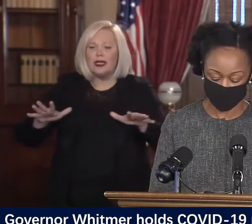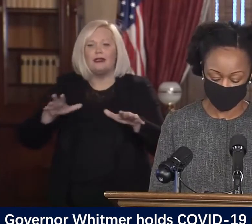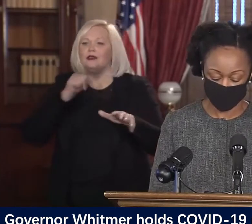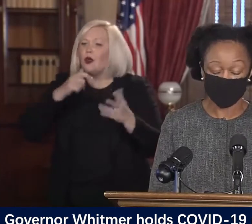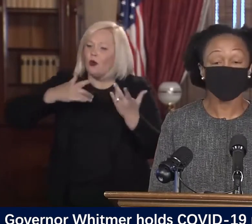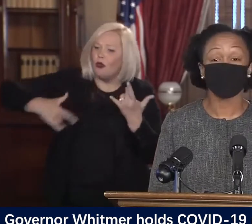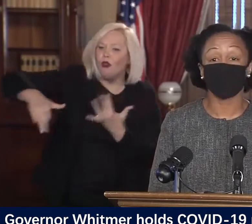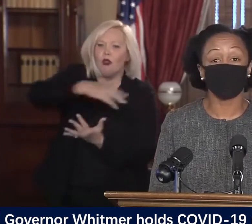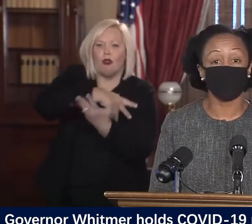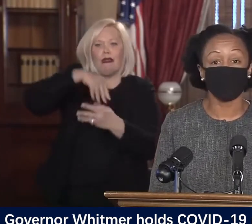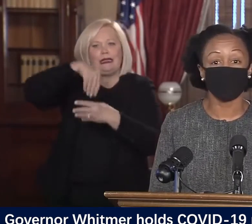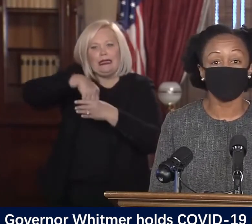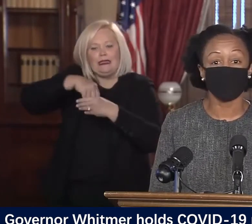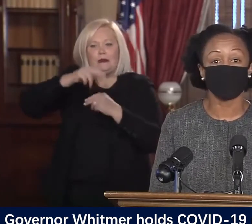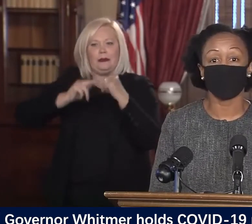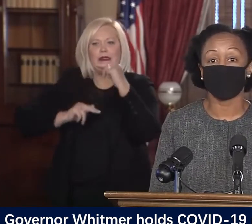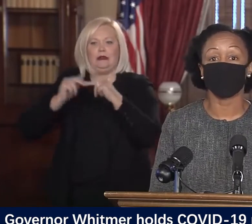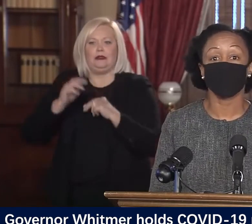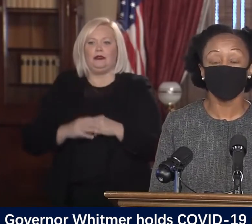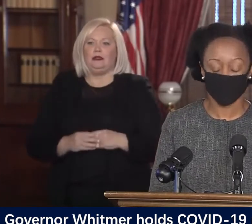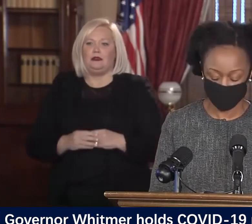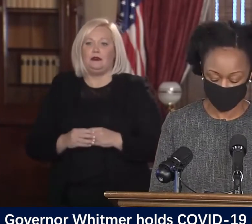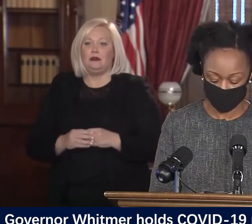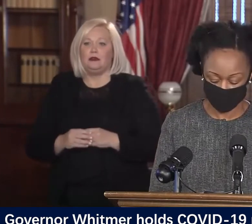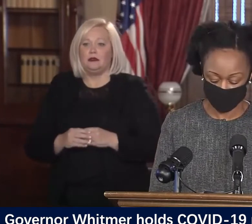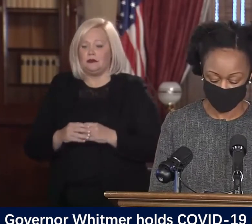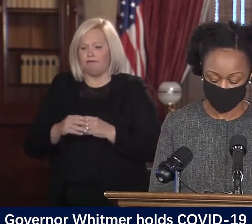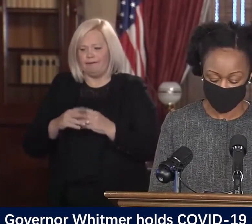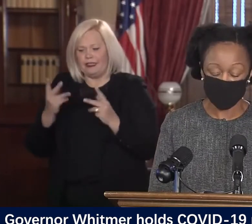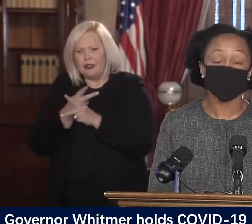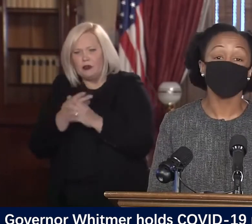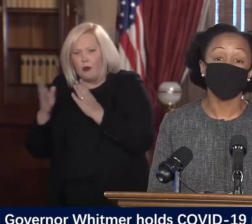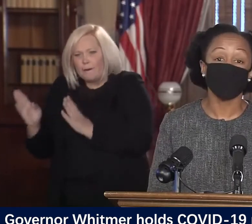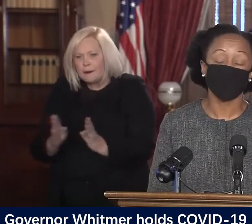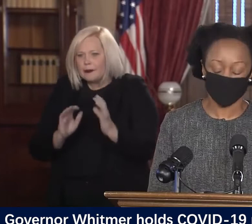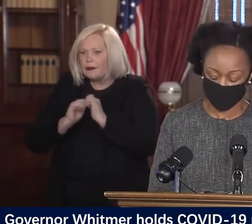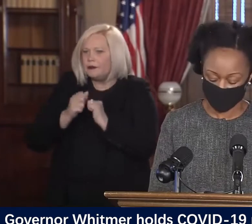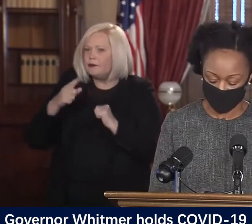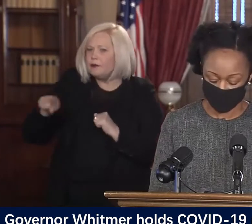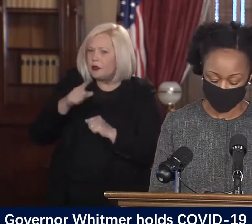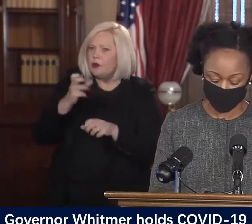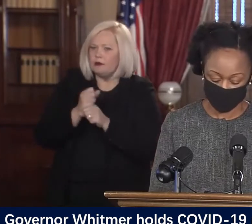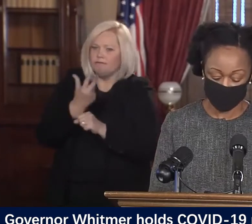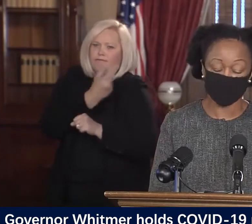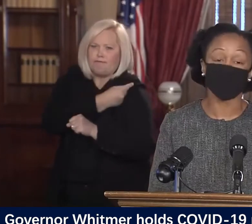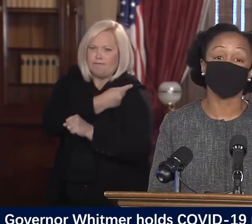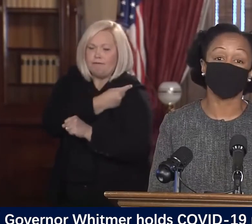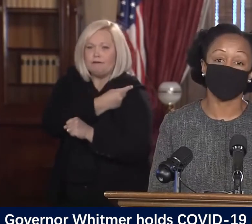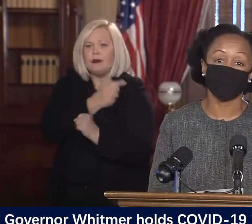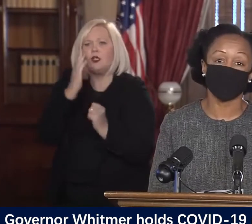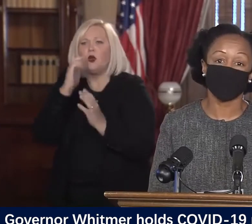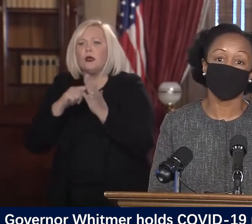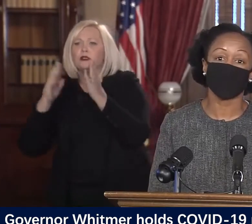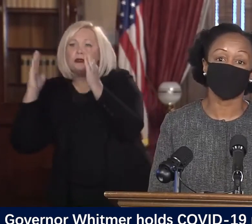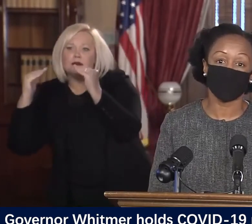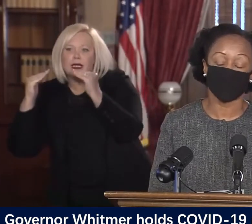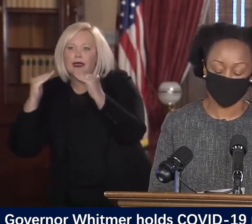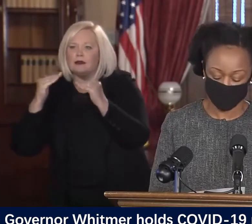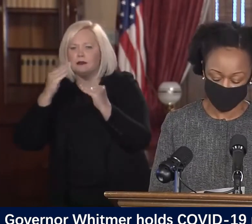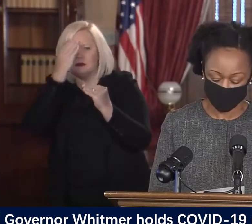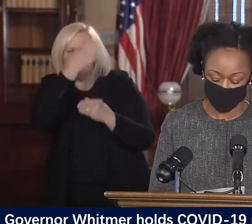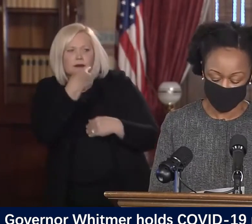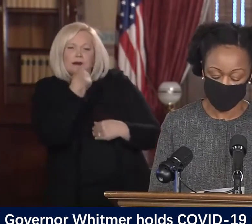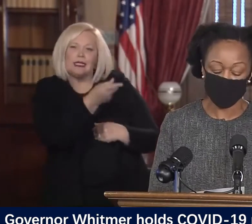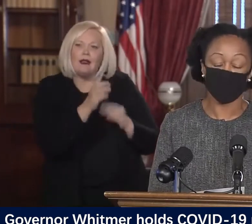gatherings. Start planning for how you will get the vaccine. Know what to expect, and let your friends and